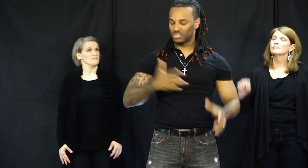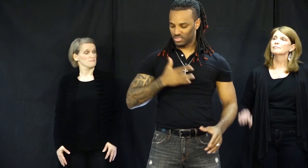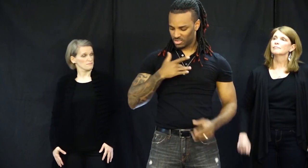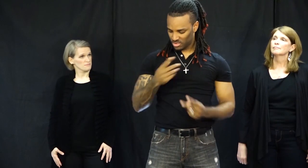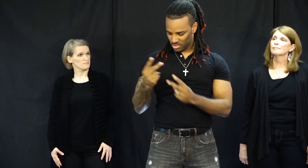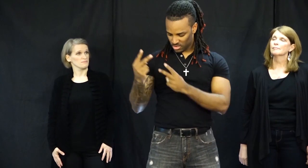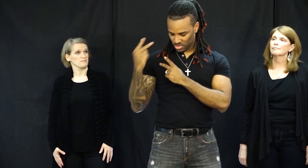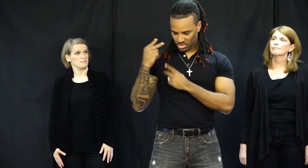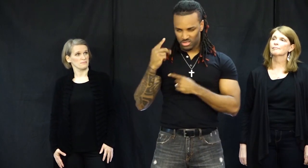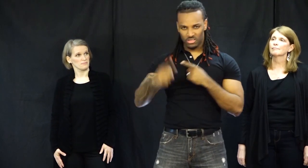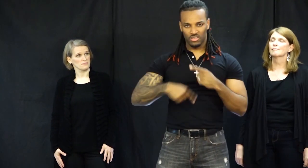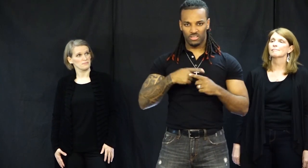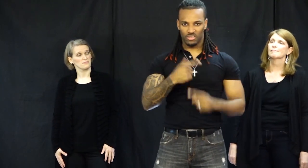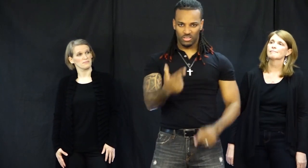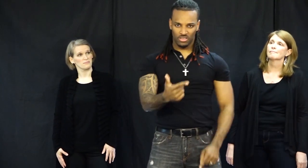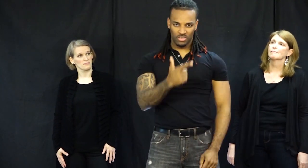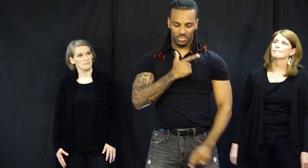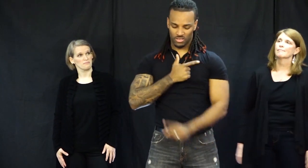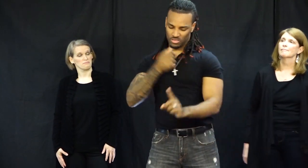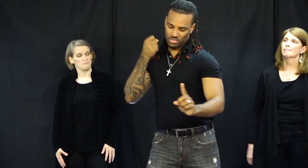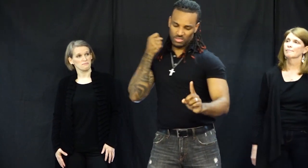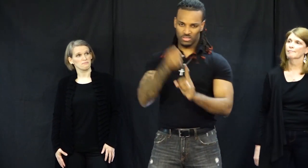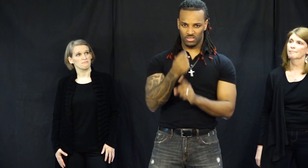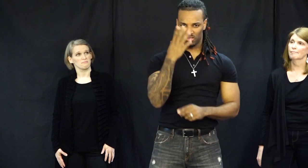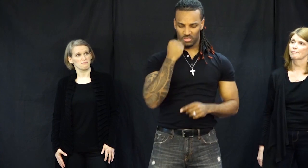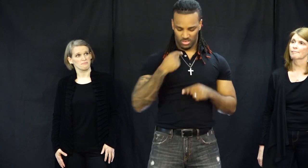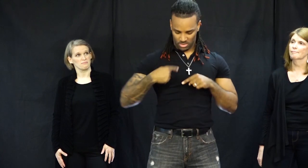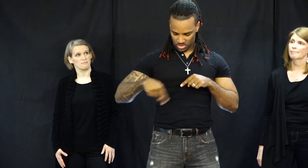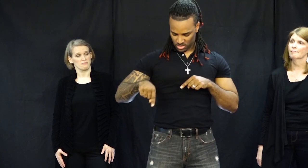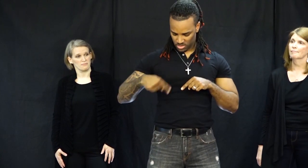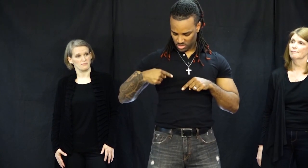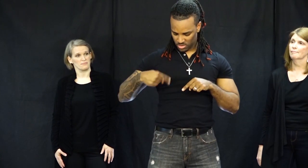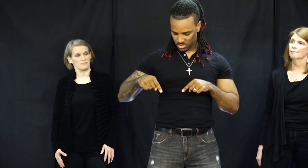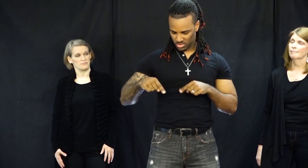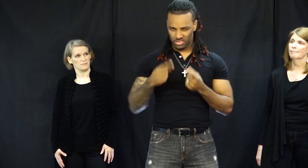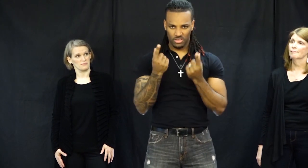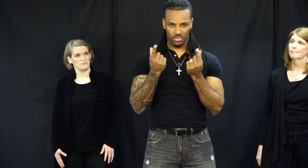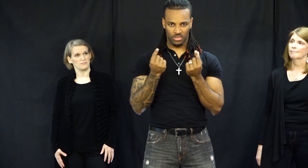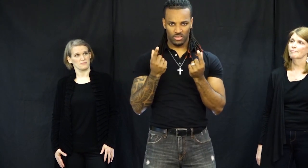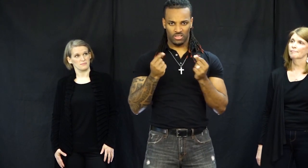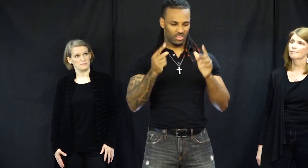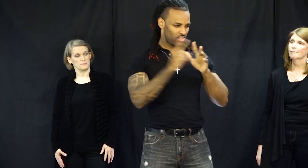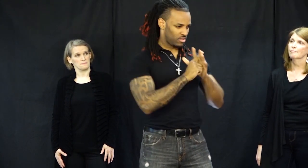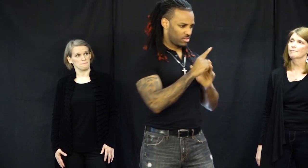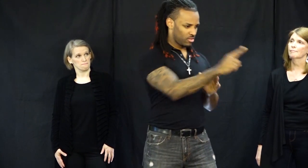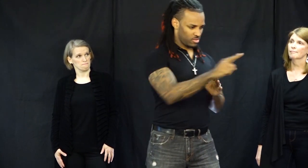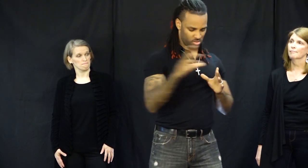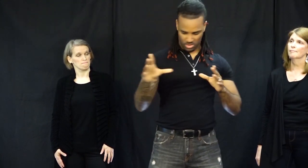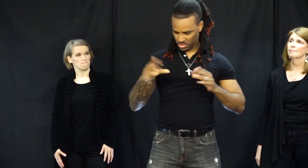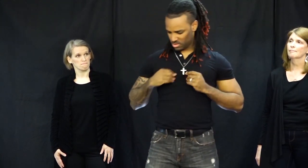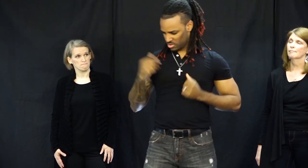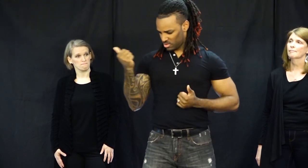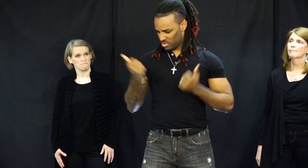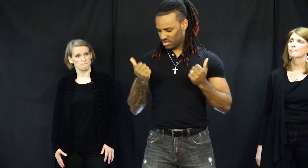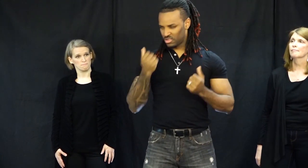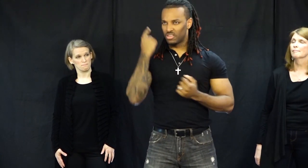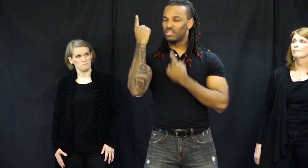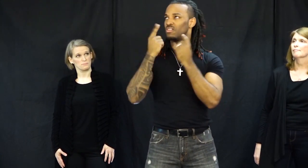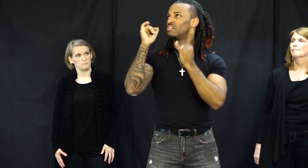So much it feels more like a memory. When's it gonna get me? In my sleep, 7 feet ahead of me. If I see it coming, do I run or do I let it be? Is it